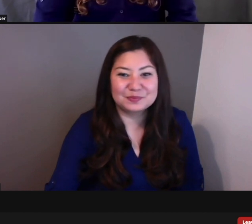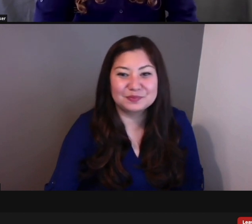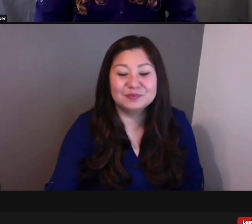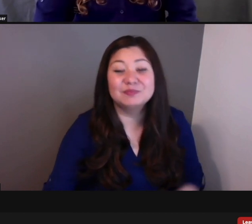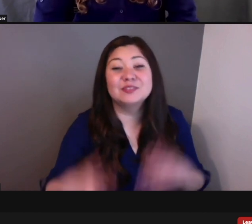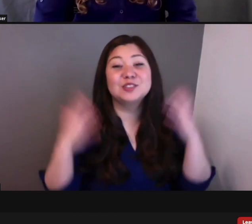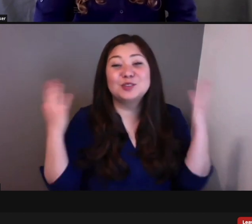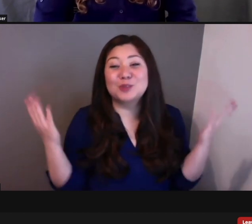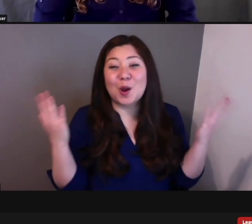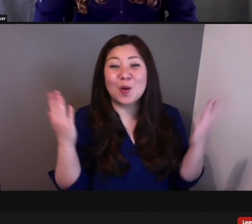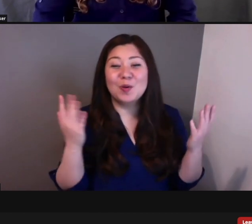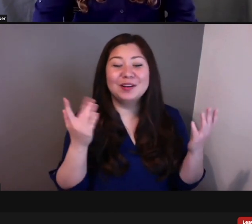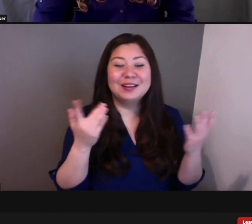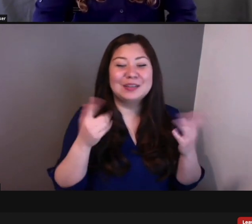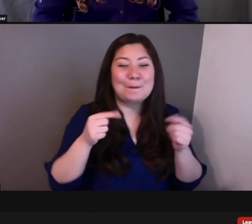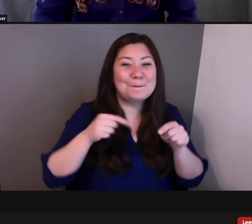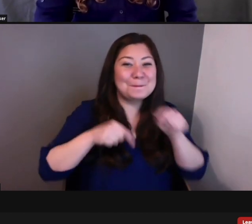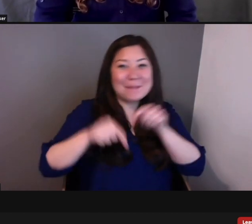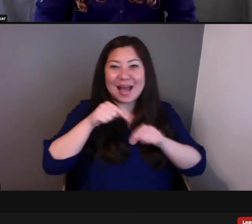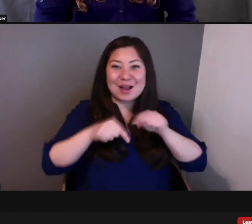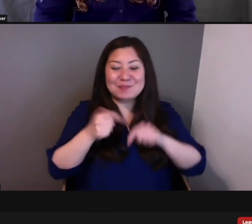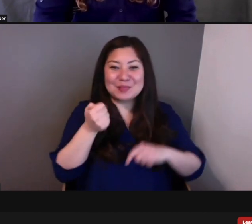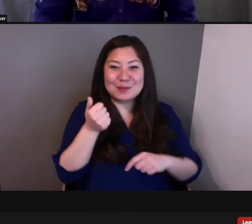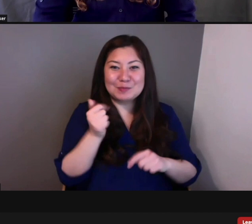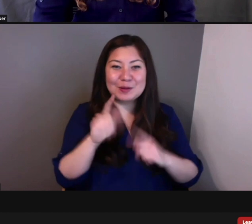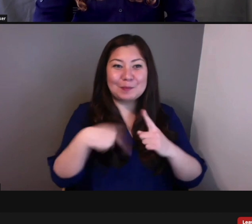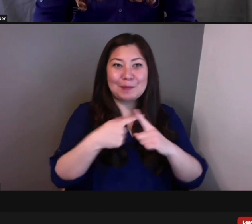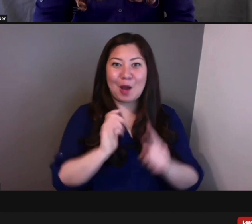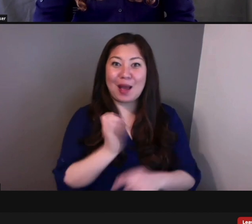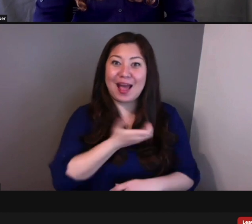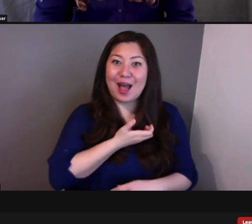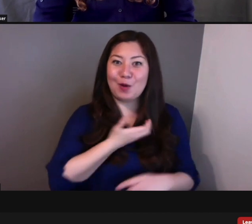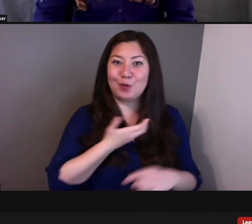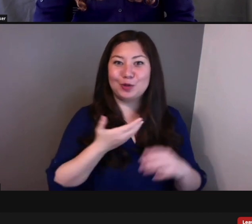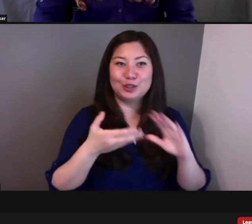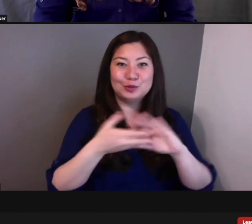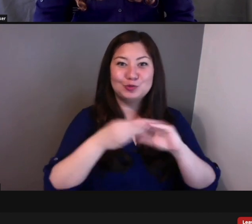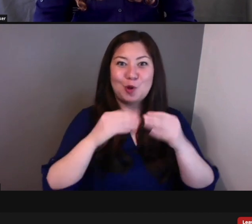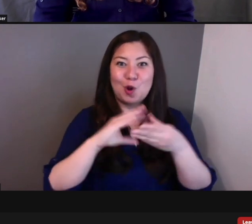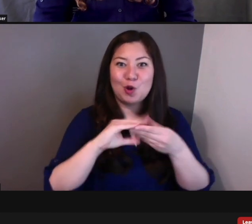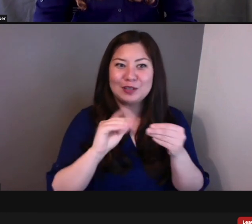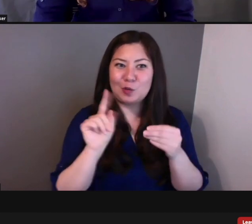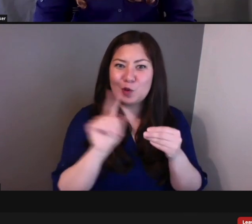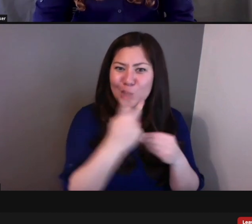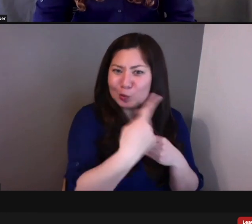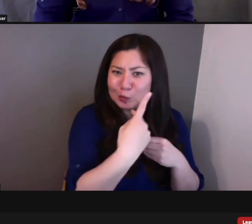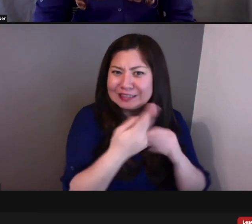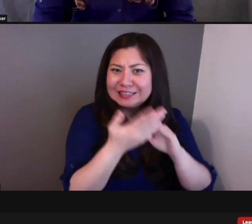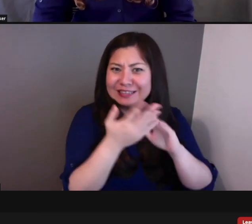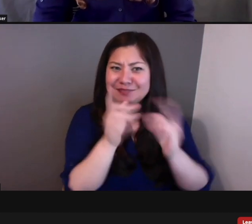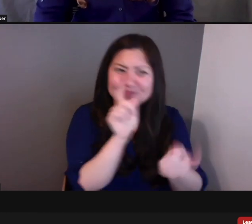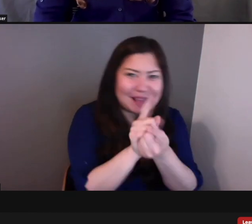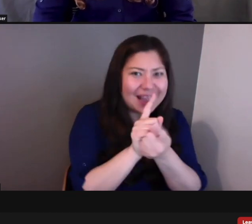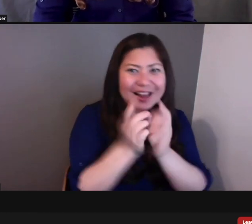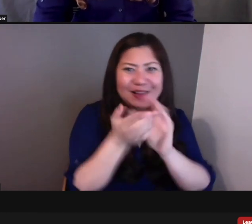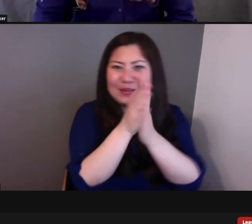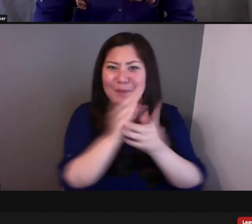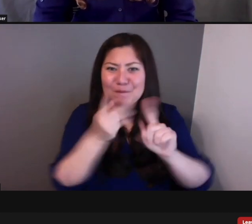fun so far. I do love to travel. Alicia and I travel together quite a bit together. When I'm